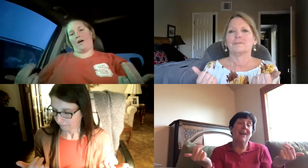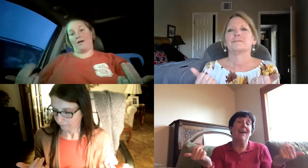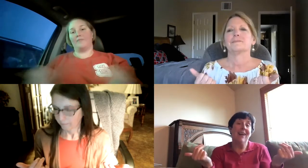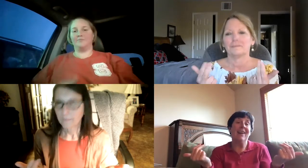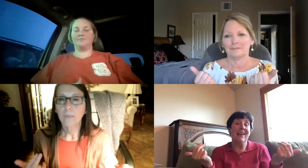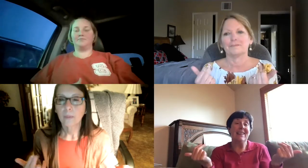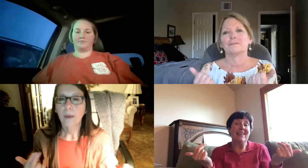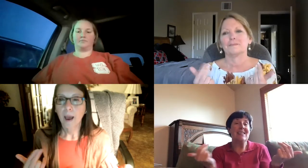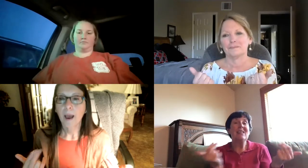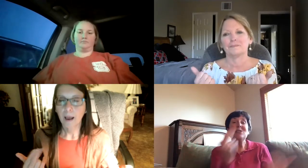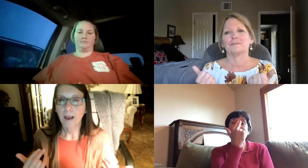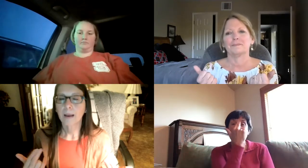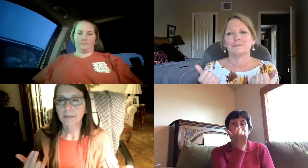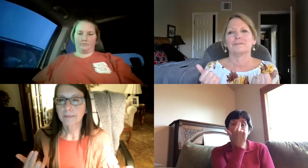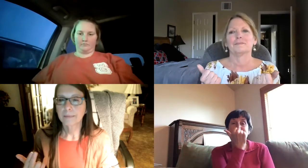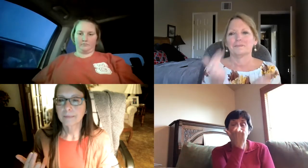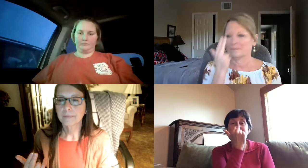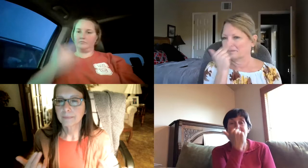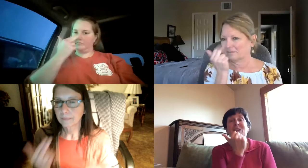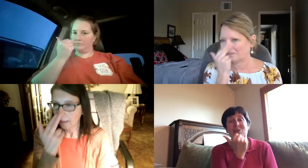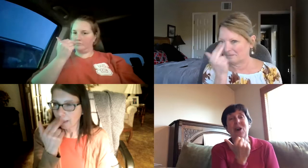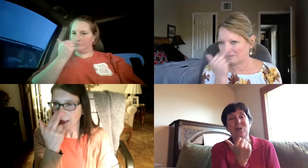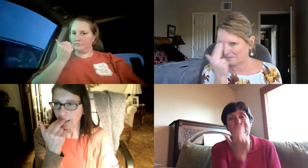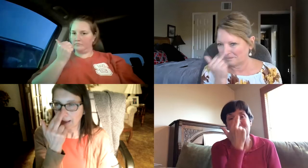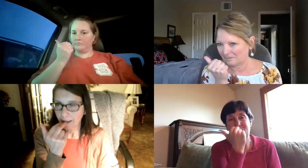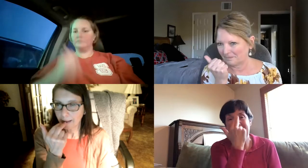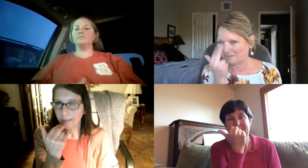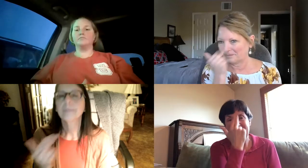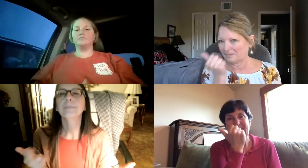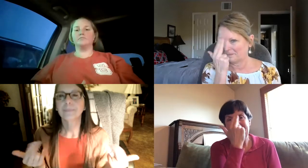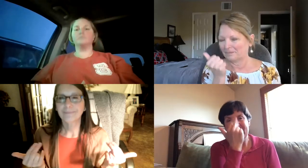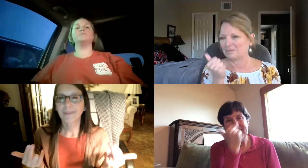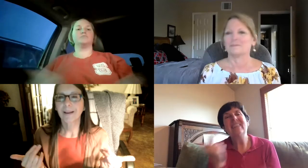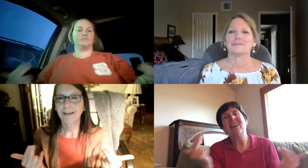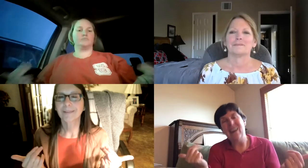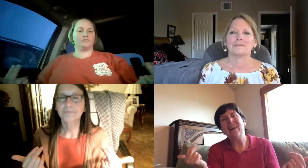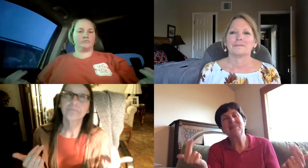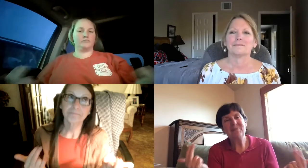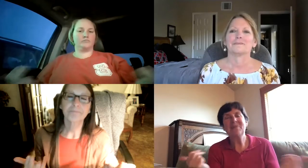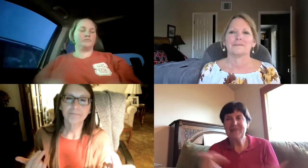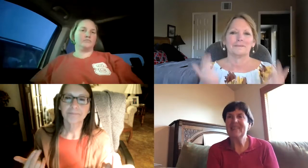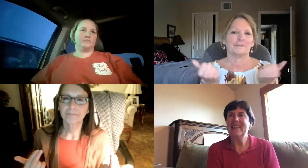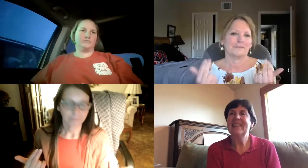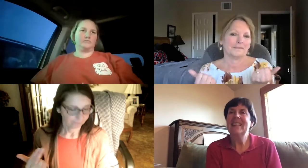say ha ha like this. So it's just like ha ha on your nose is funny. Ha ha.